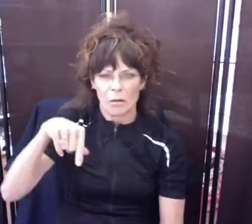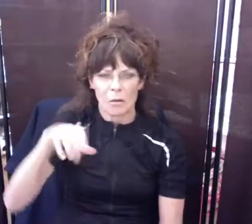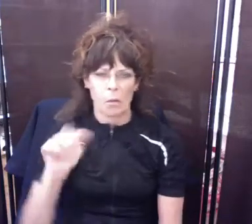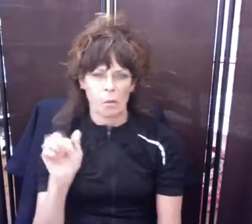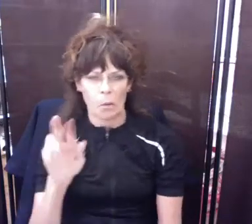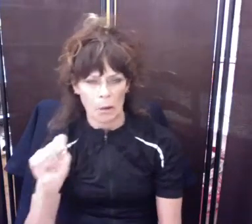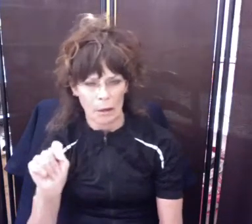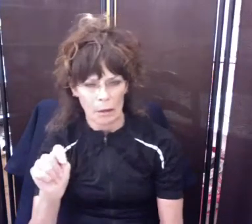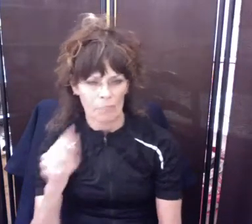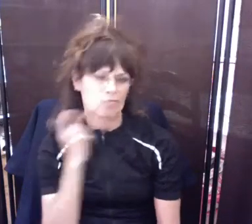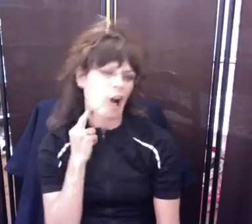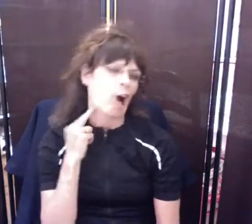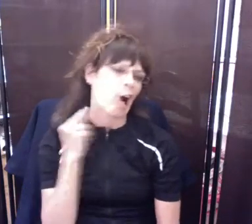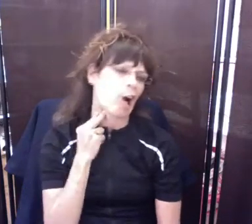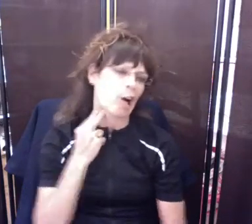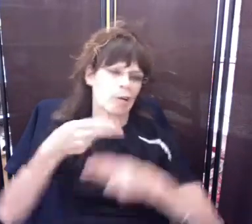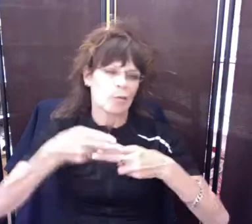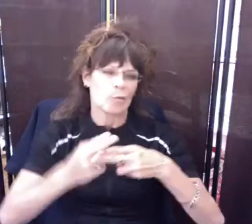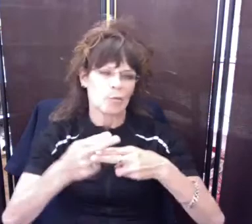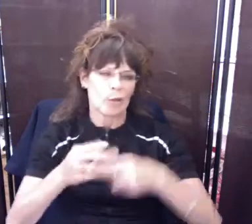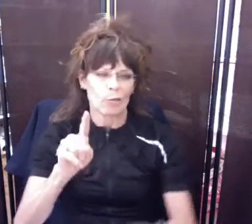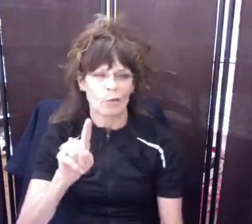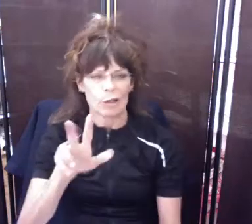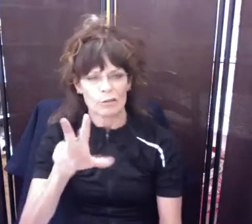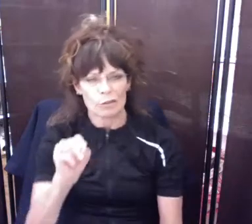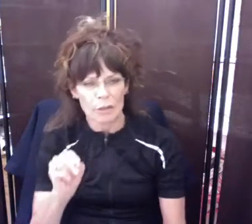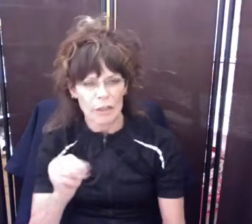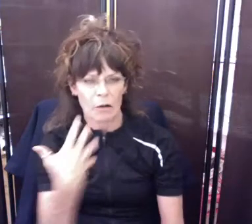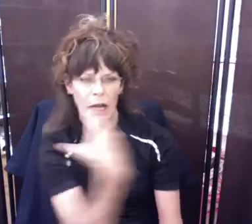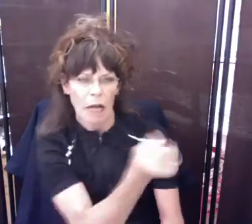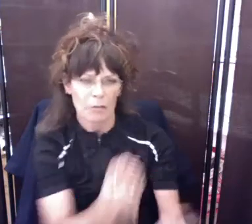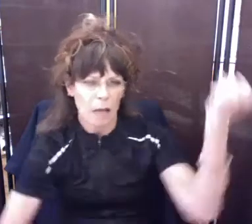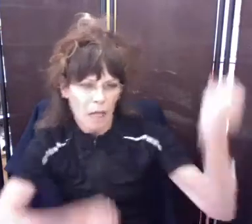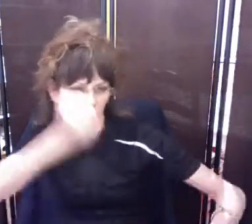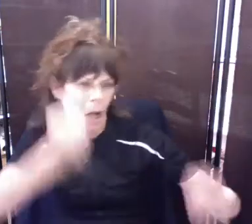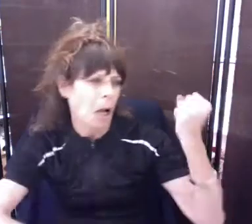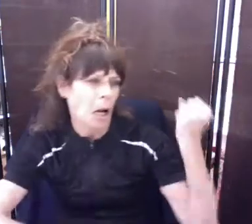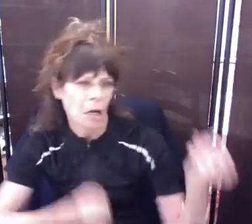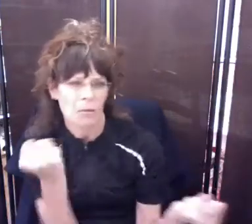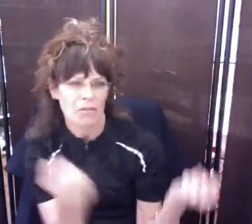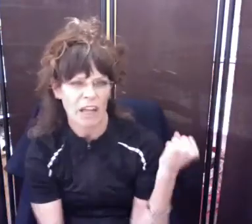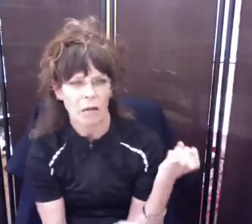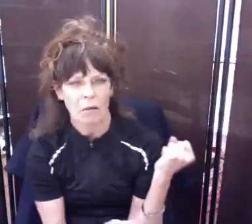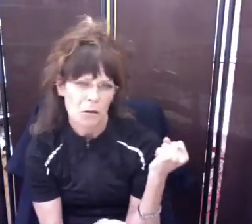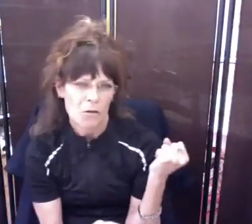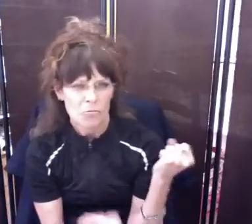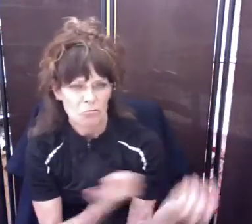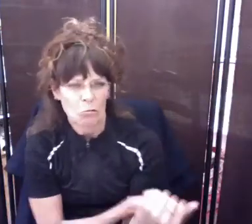pounds. And I would stagger out to my car, and it was like a old Quaalude car. It was a 1976